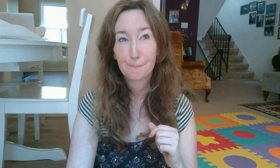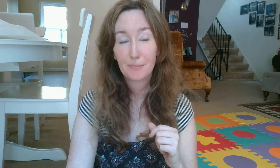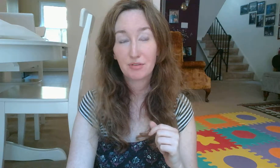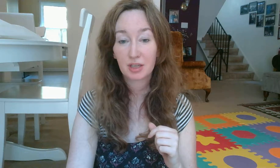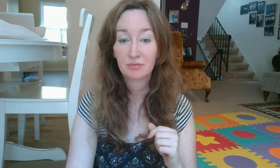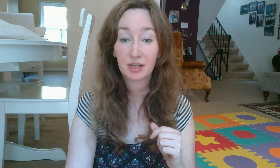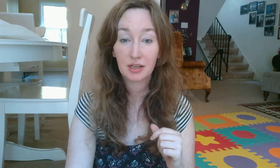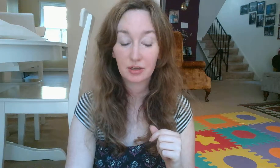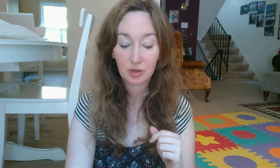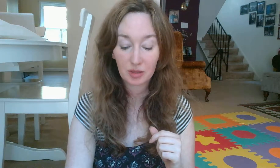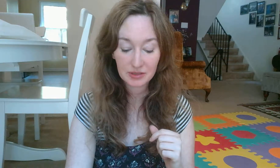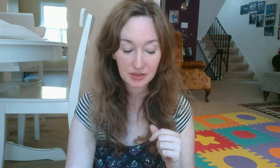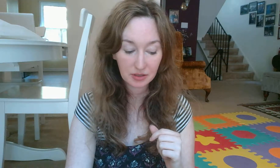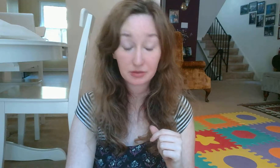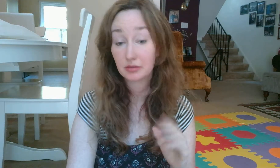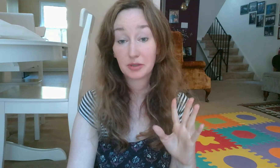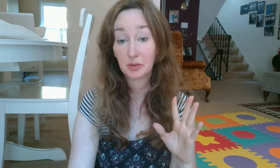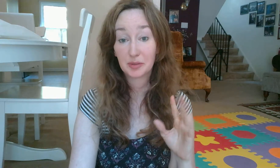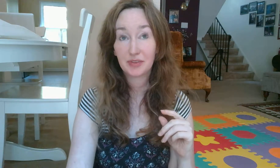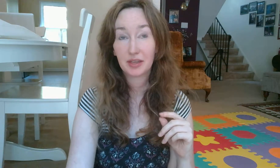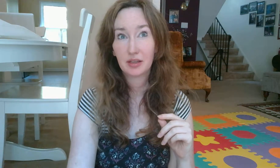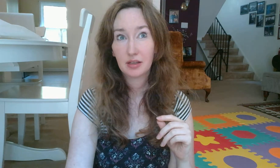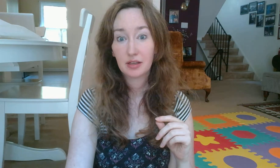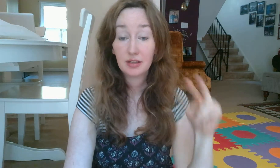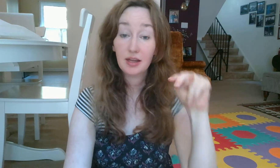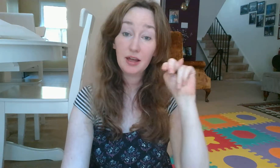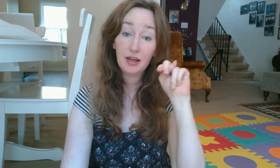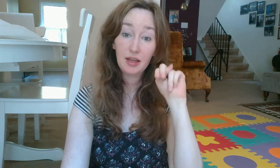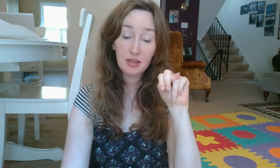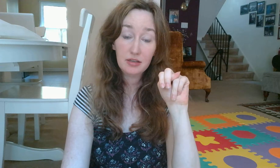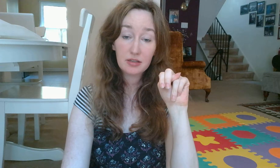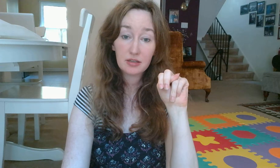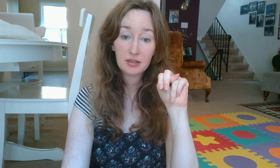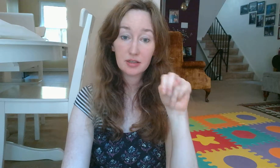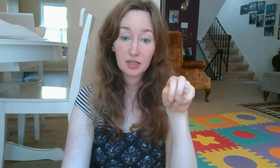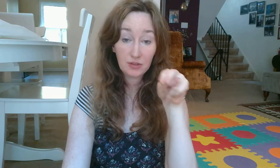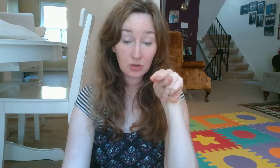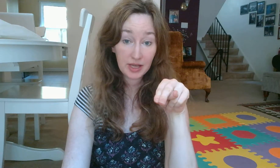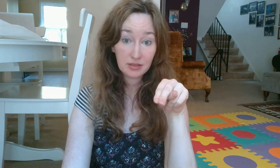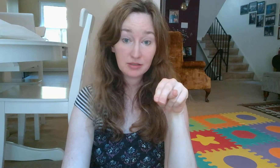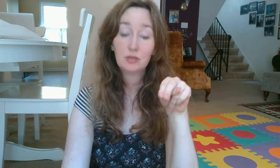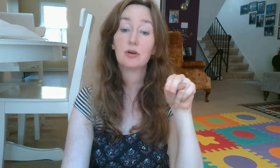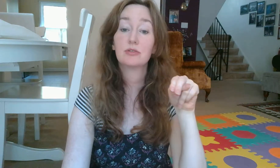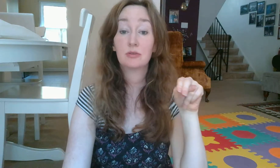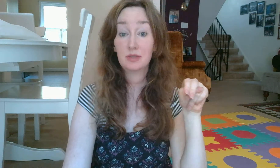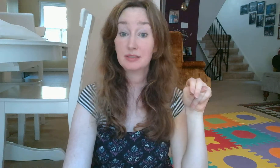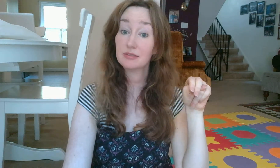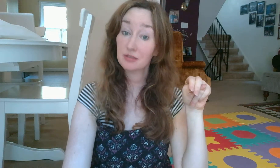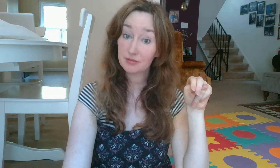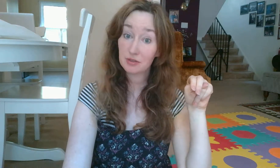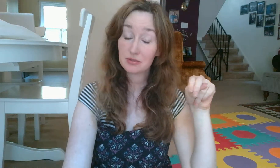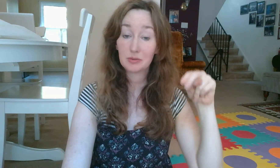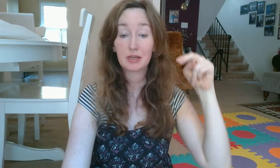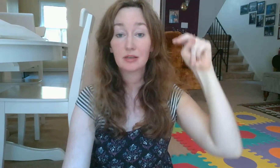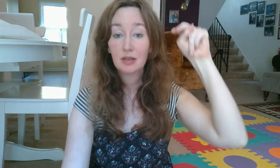I feel like I'm forgetting an L word I meant to tell you. Oh well. N, if you know N, you also know nieces and nephews. So again,